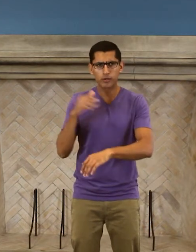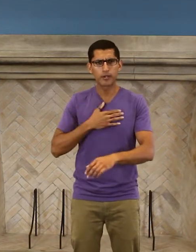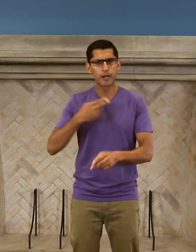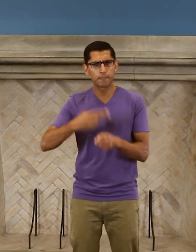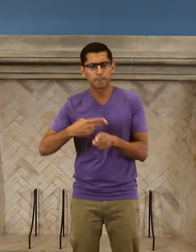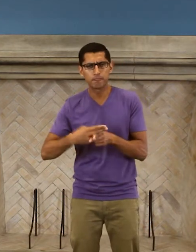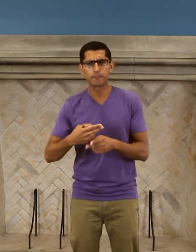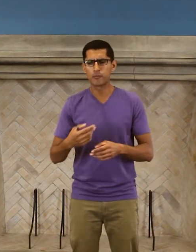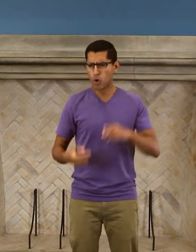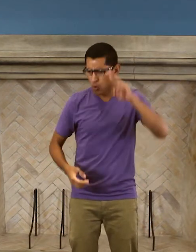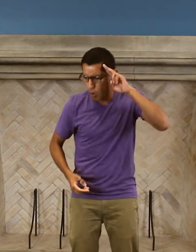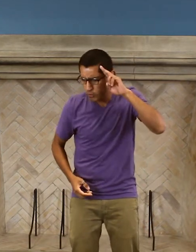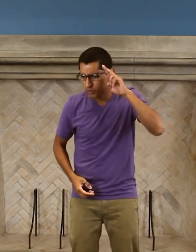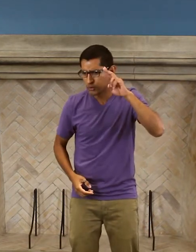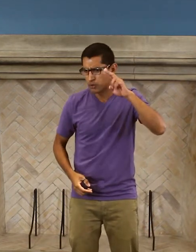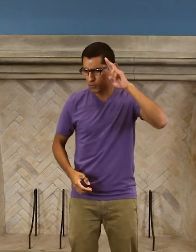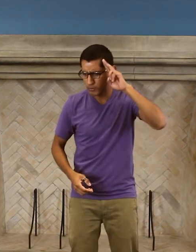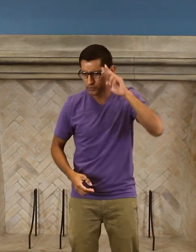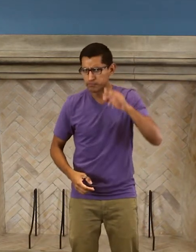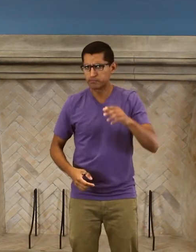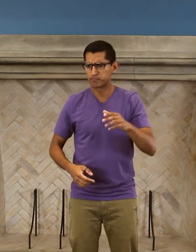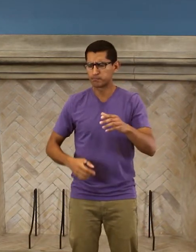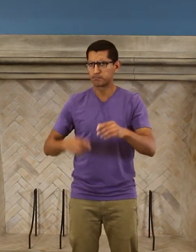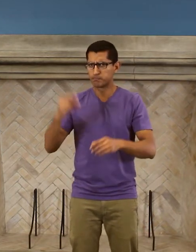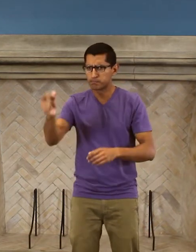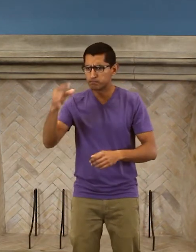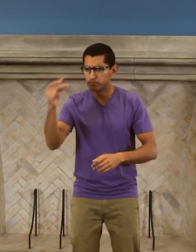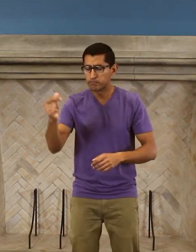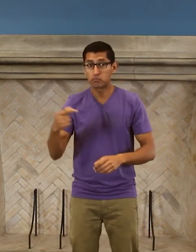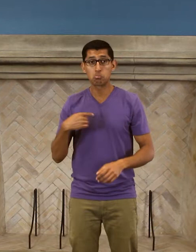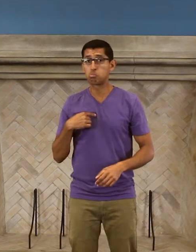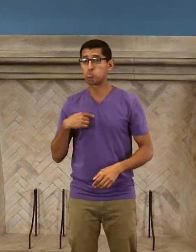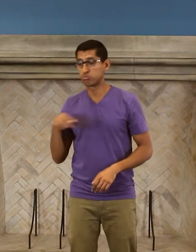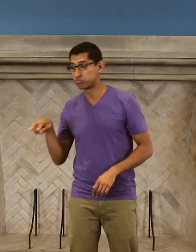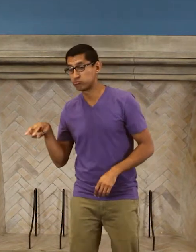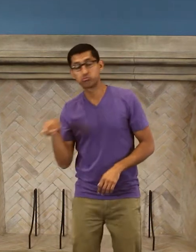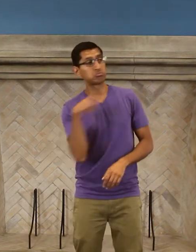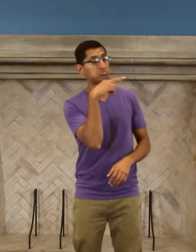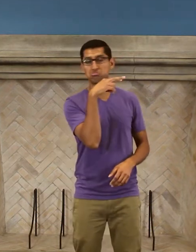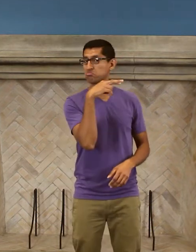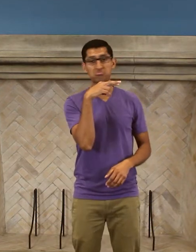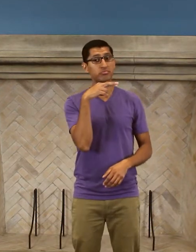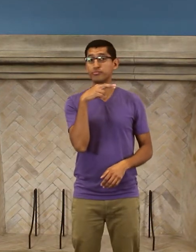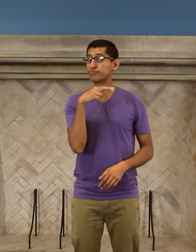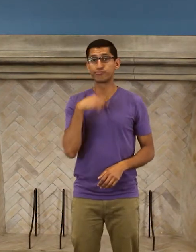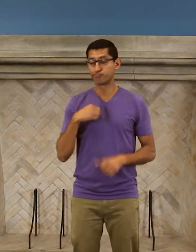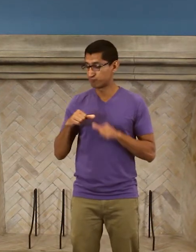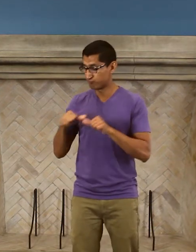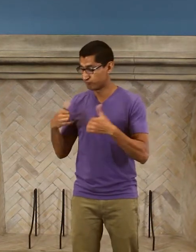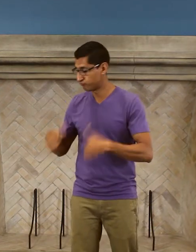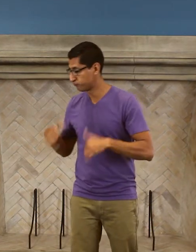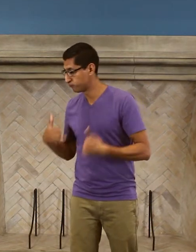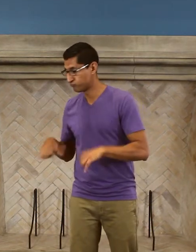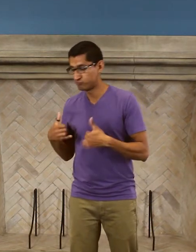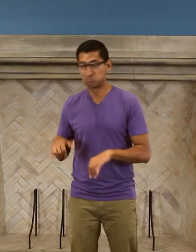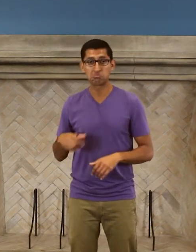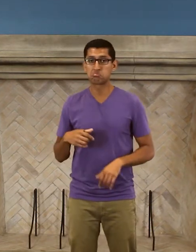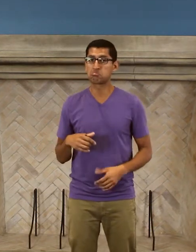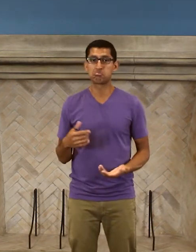She tried to call my name. Hugo, Hugo. She snapped her fingers. I never looked at her. I just kept playing.